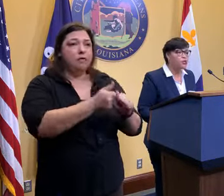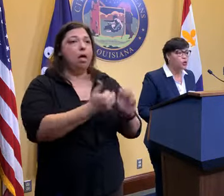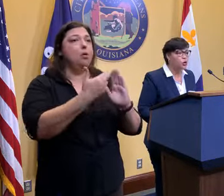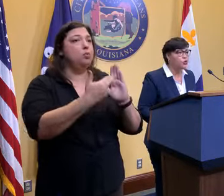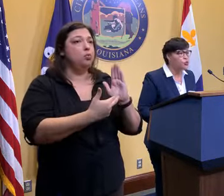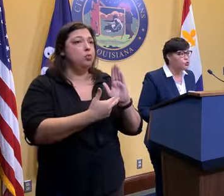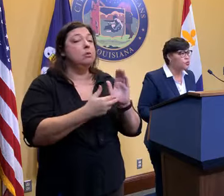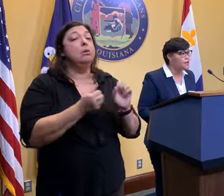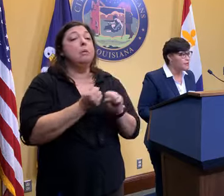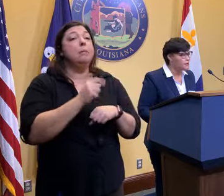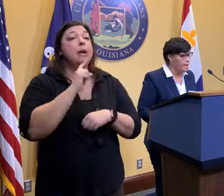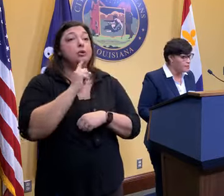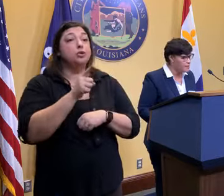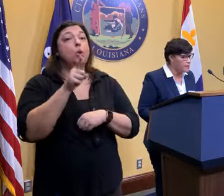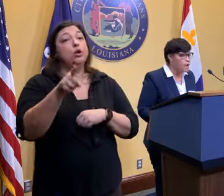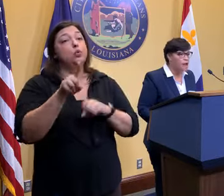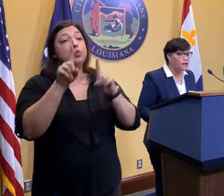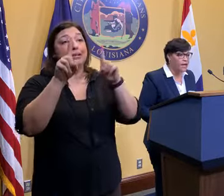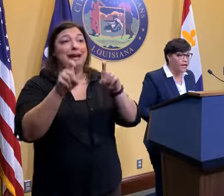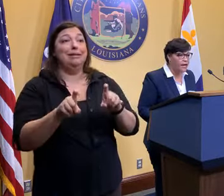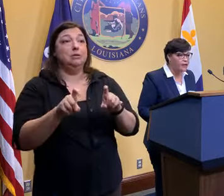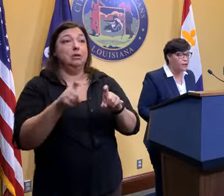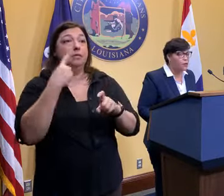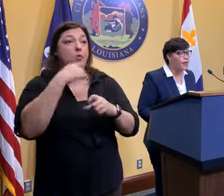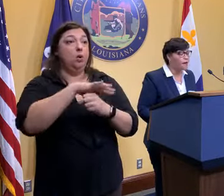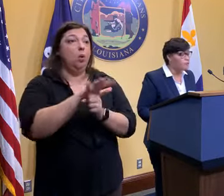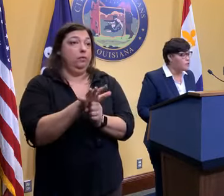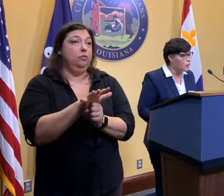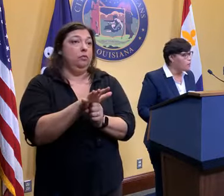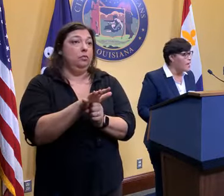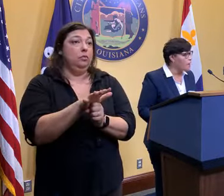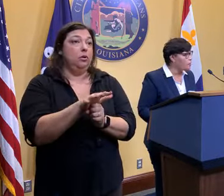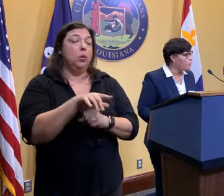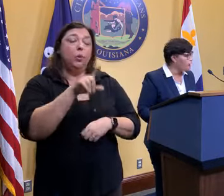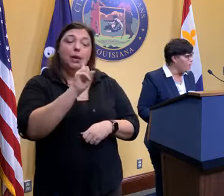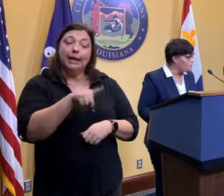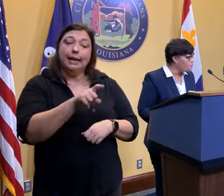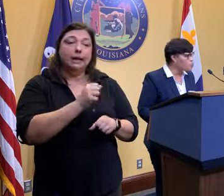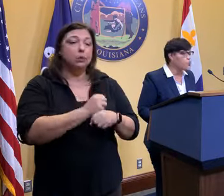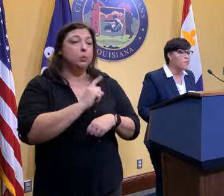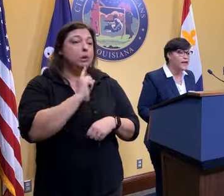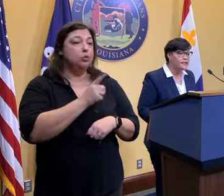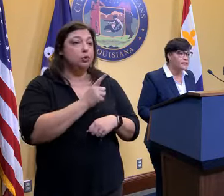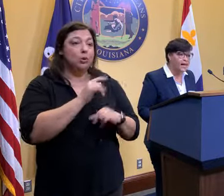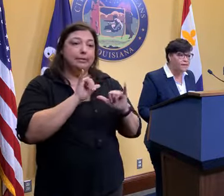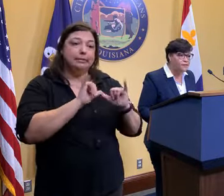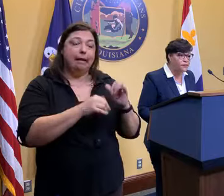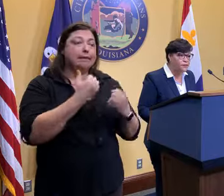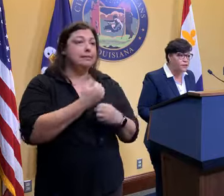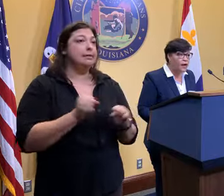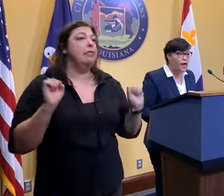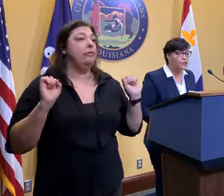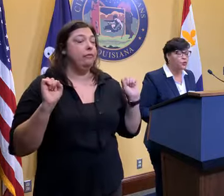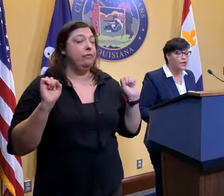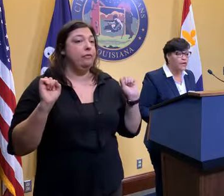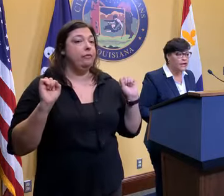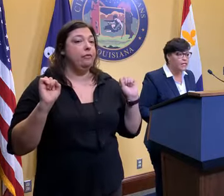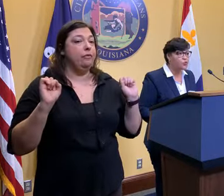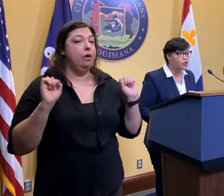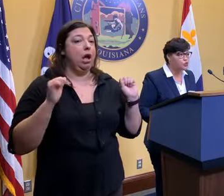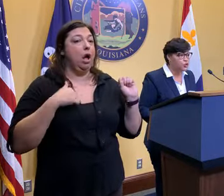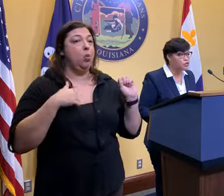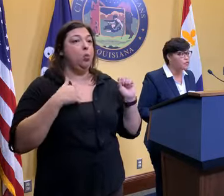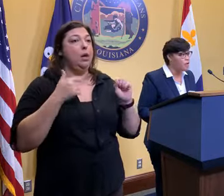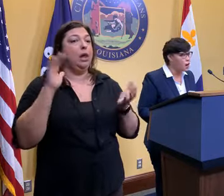make sure you get tested. Again, we have to double down on our efforts to remain safe as we